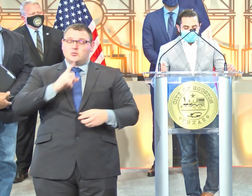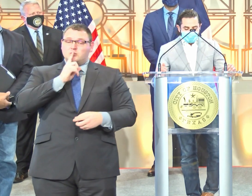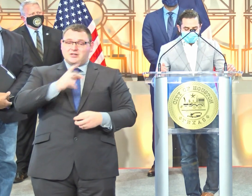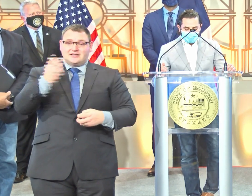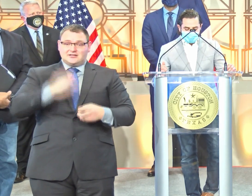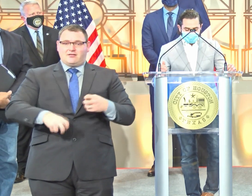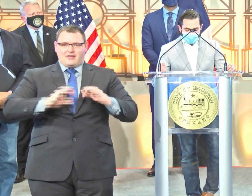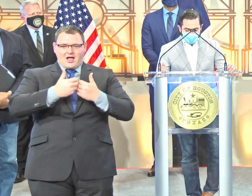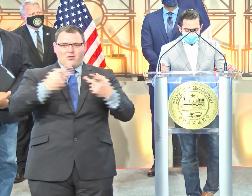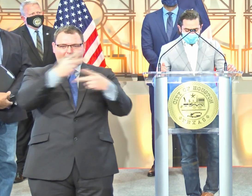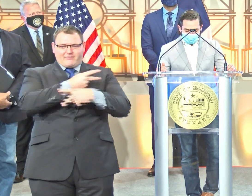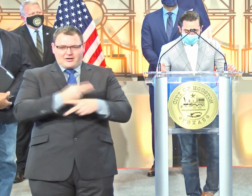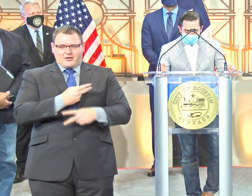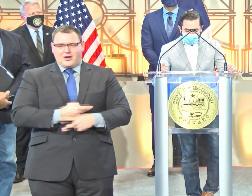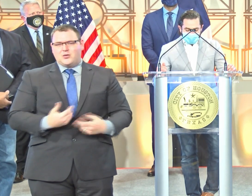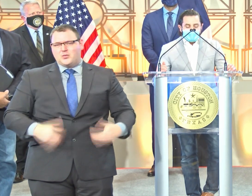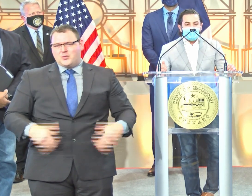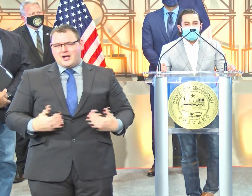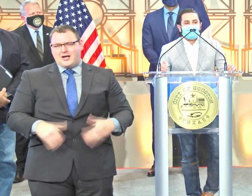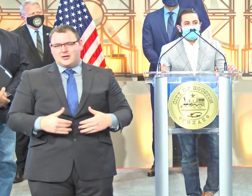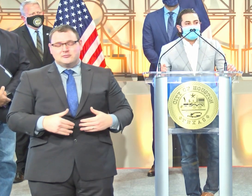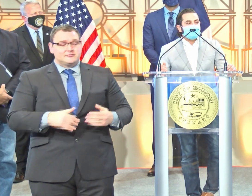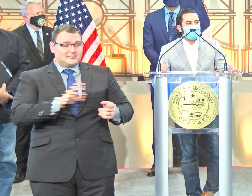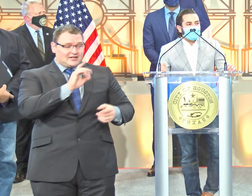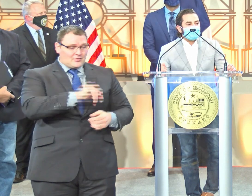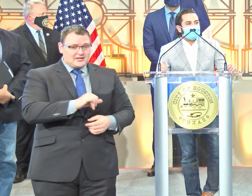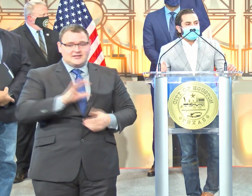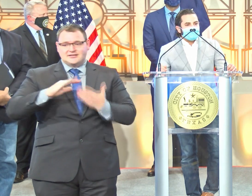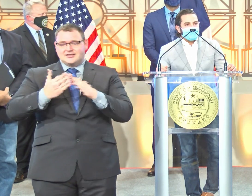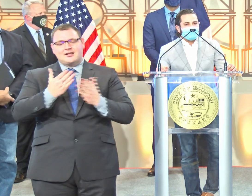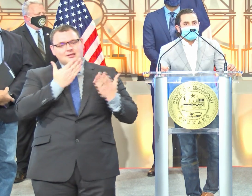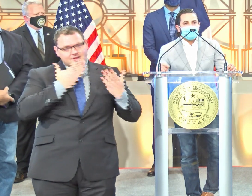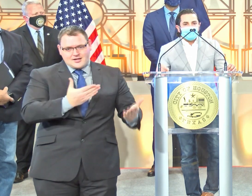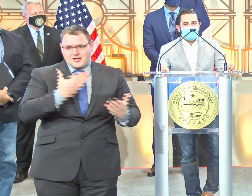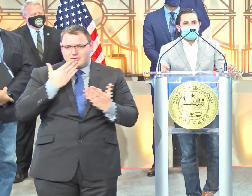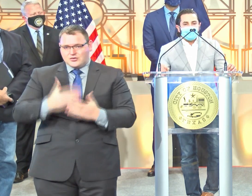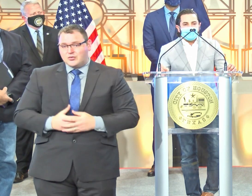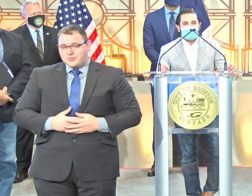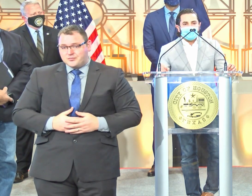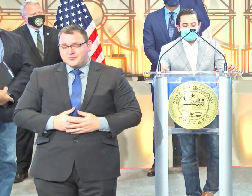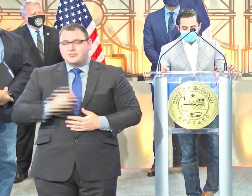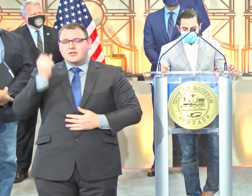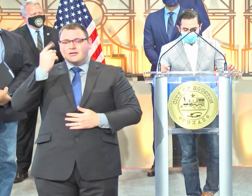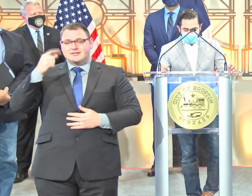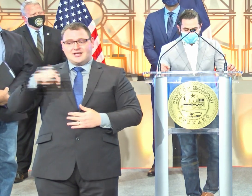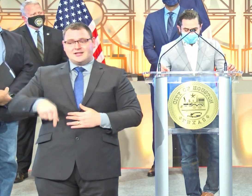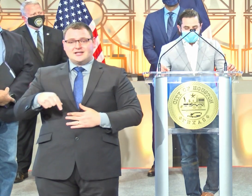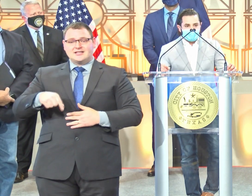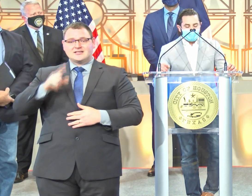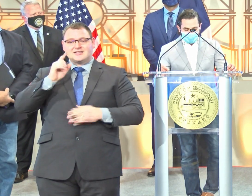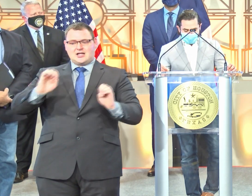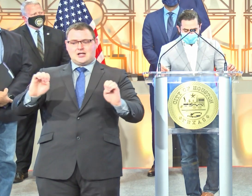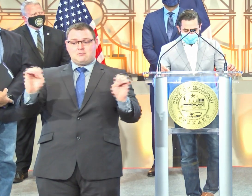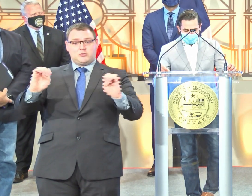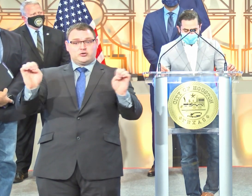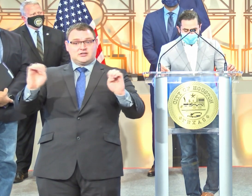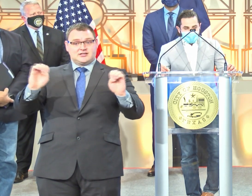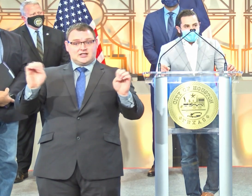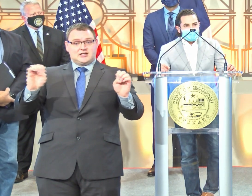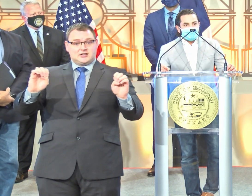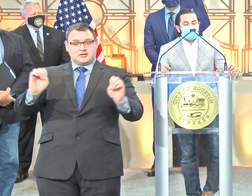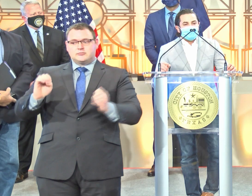when it comes to homelessness. And this is that project with the city and the county standing side by side that's going to move that